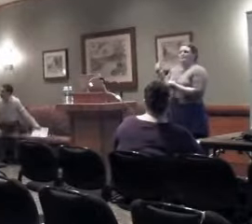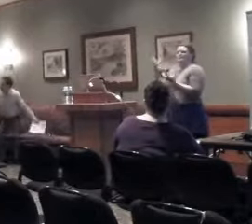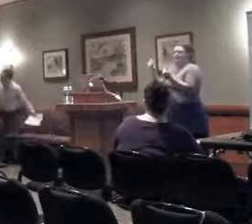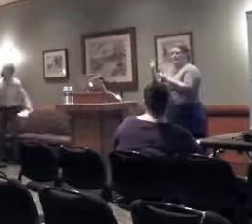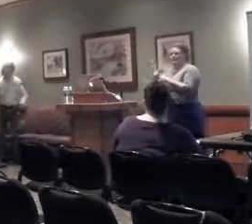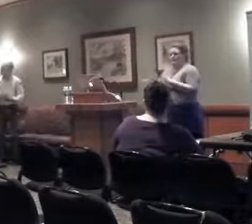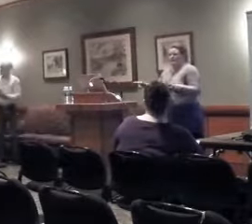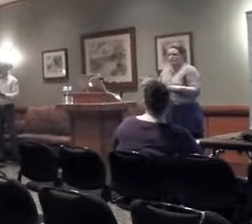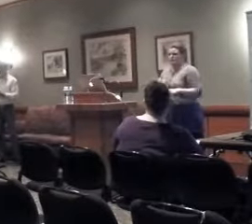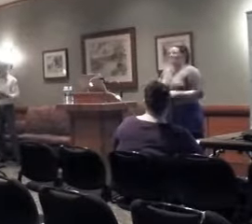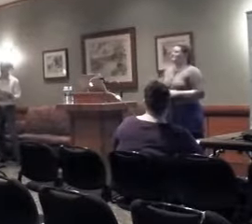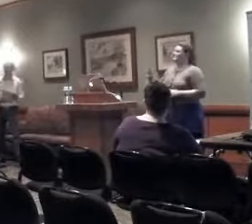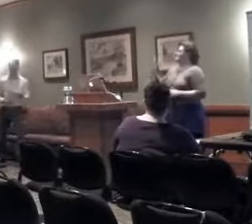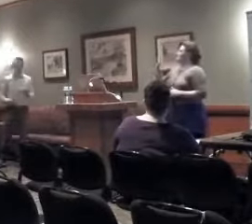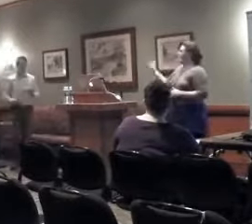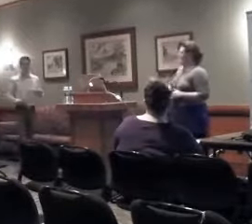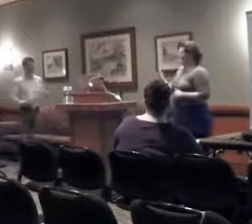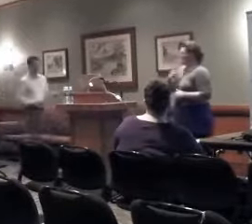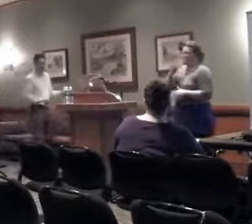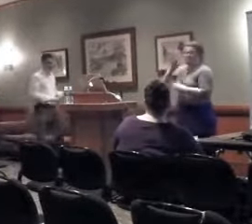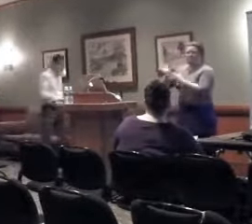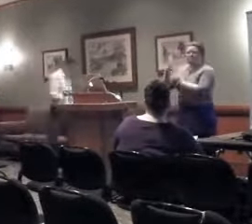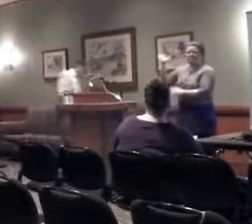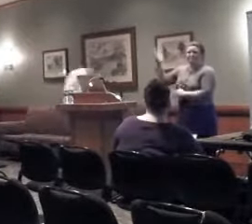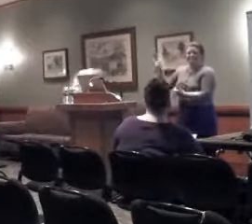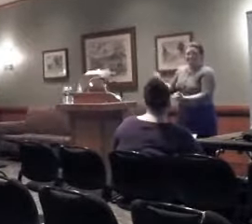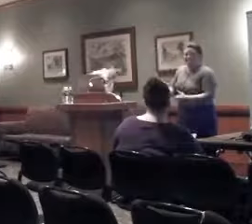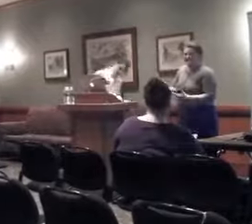we will start. Thank you. Thank you.